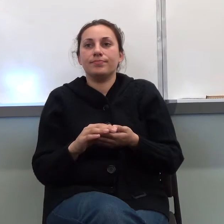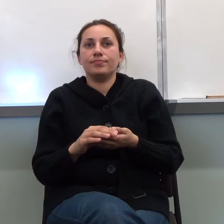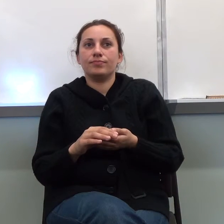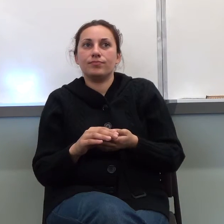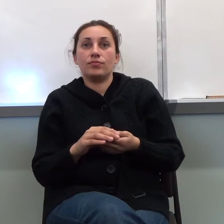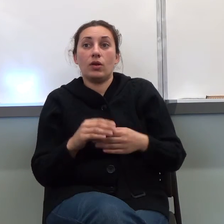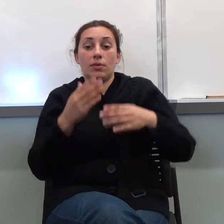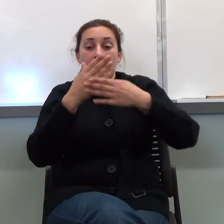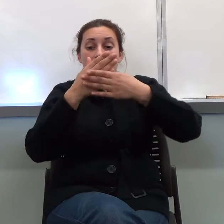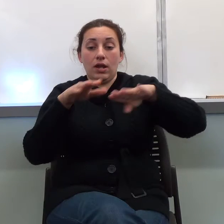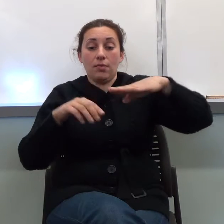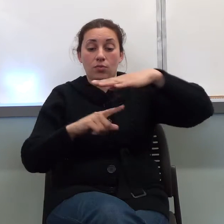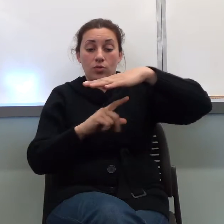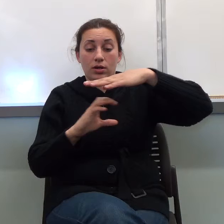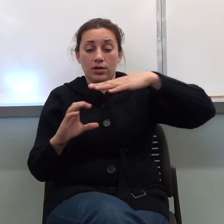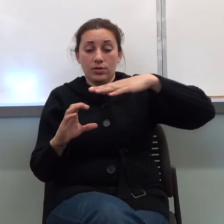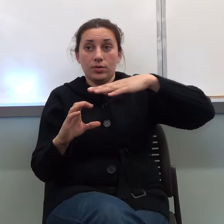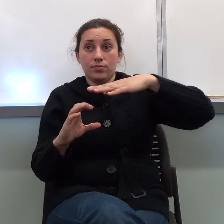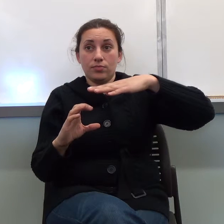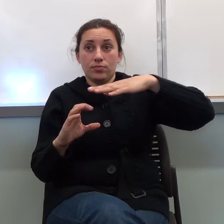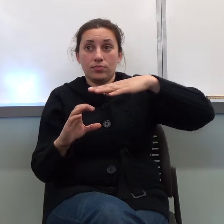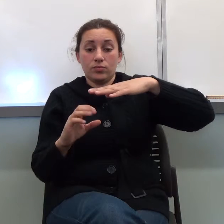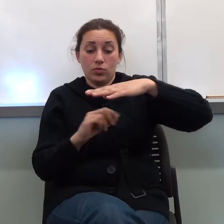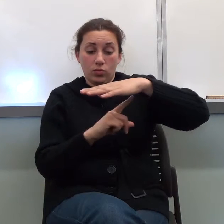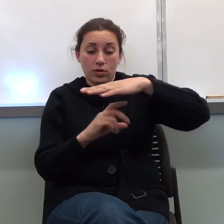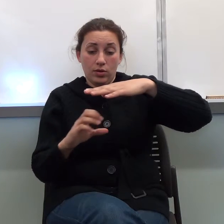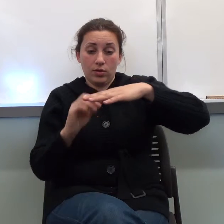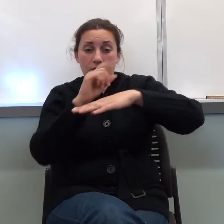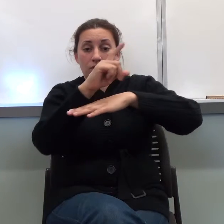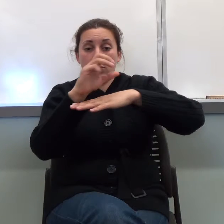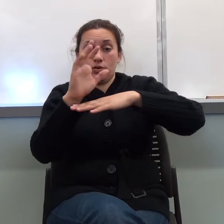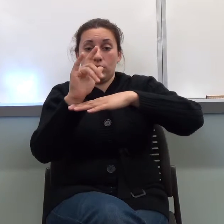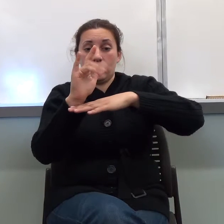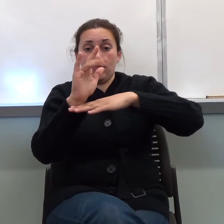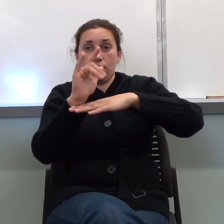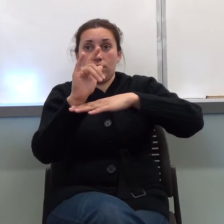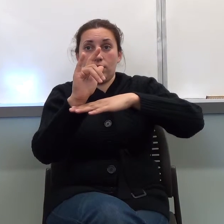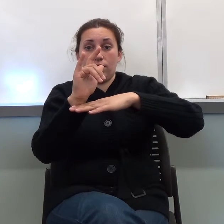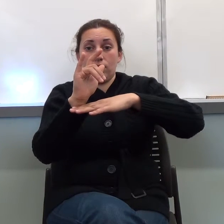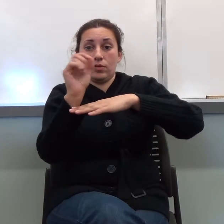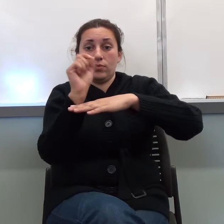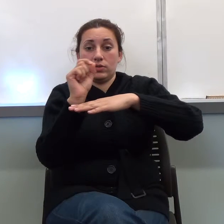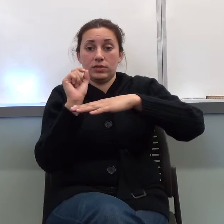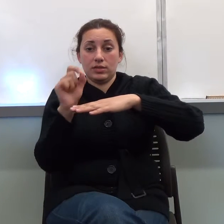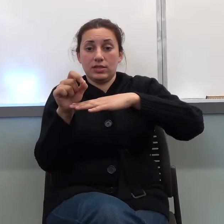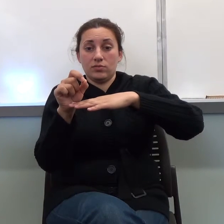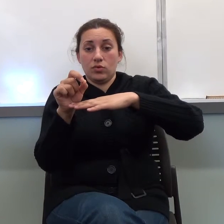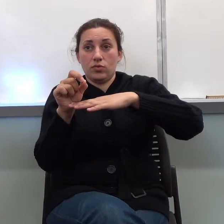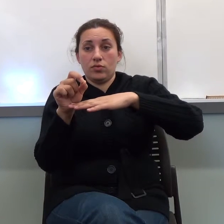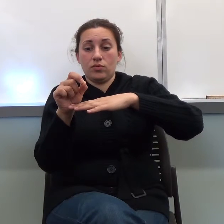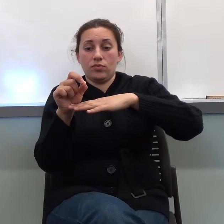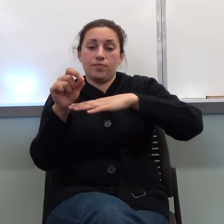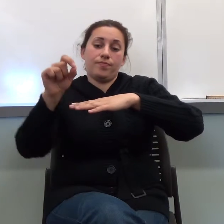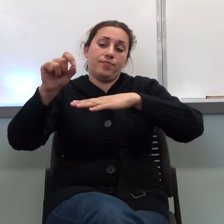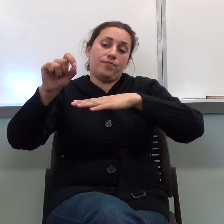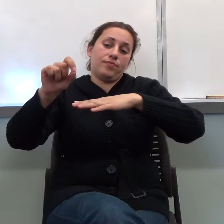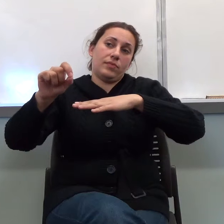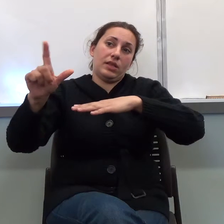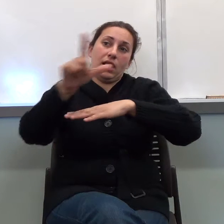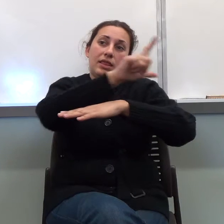divide by 100, I can take that 125 and shift the decimal point from where it is to the left. Because that's what